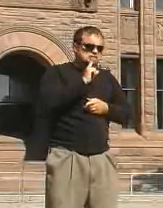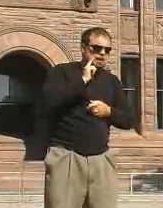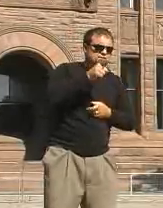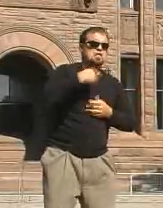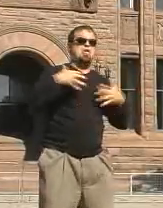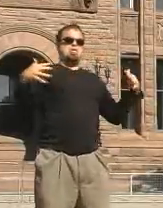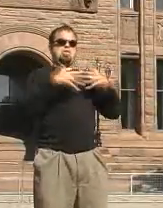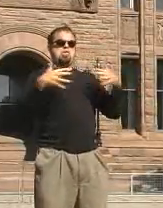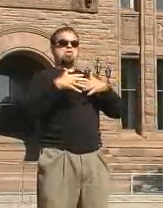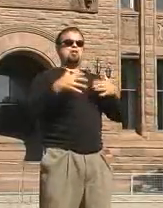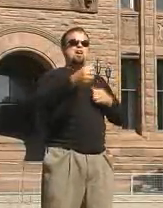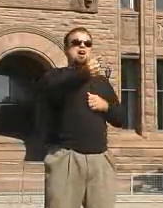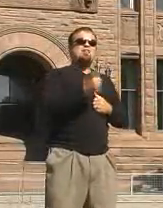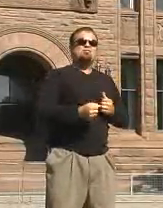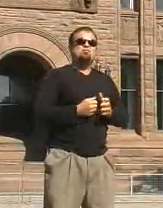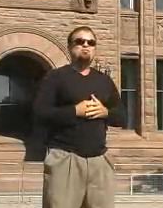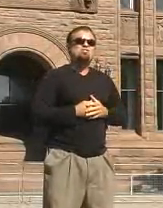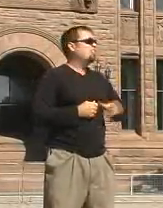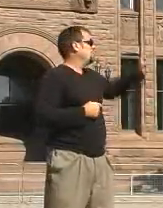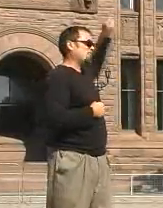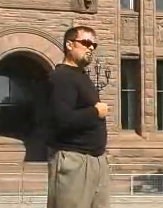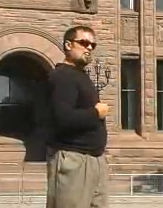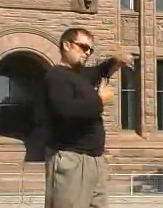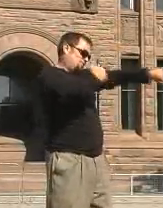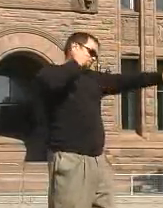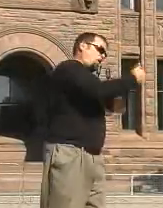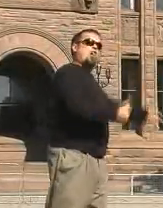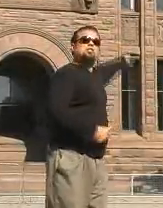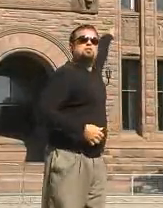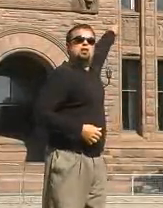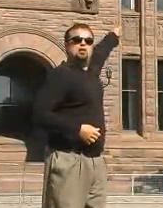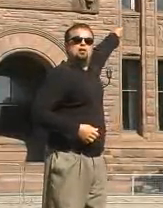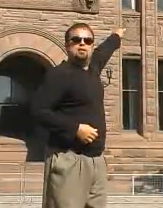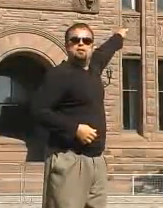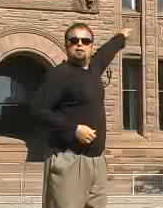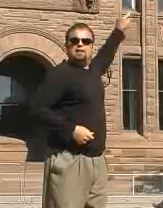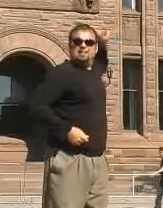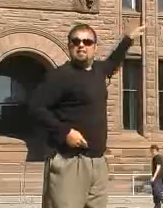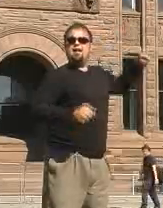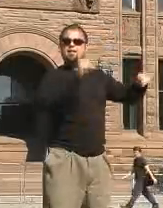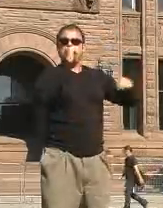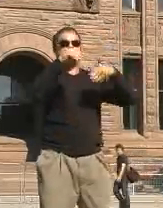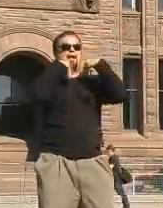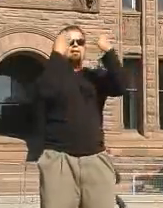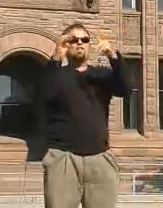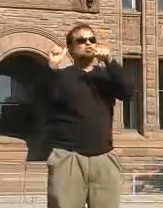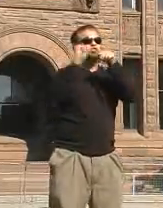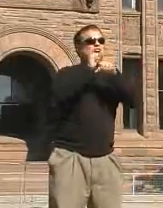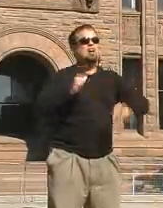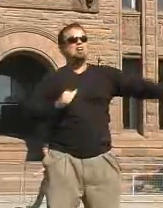want you to be able to speak. And if you're deaf, then they're afraid. And that's Queen's Park's responsibility.